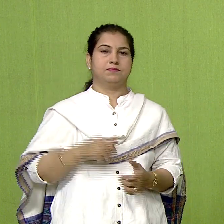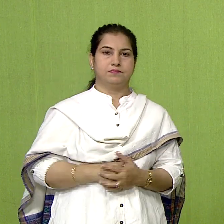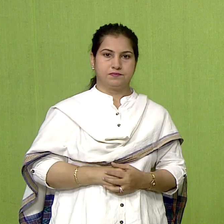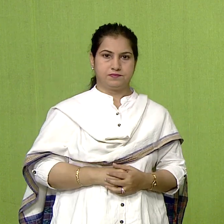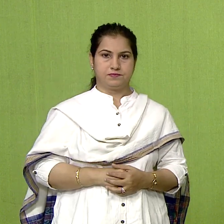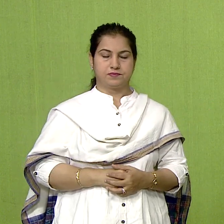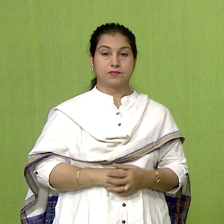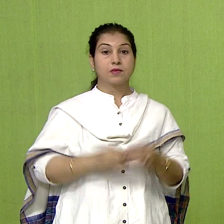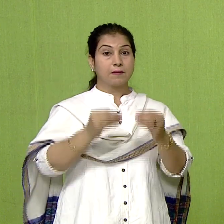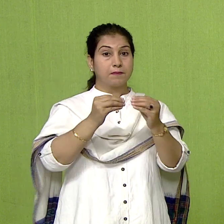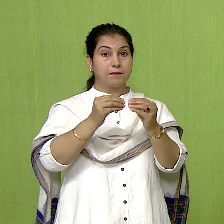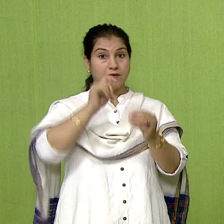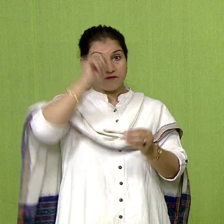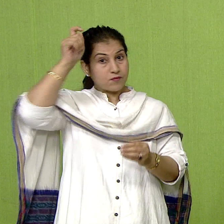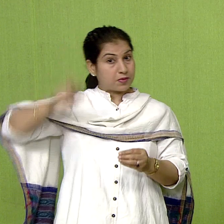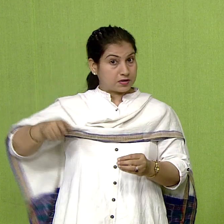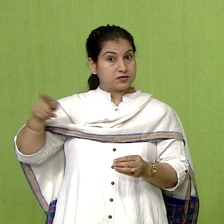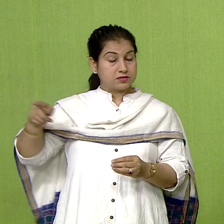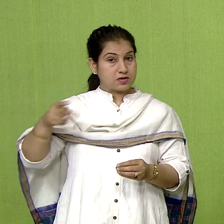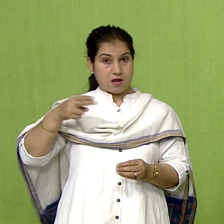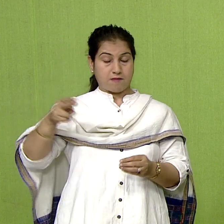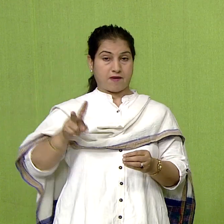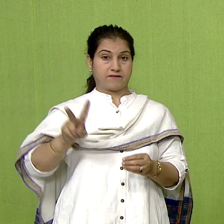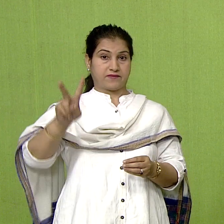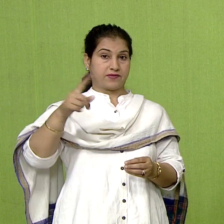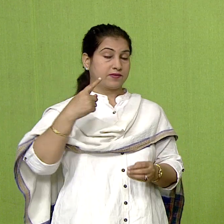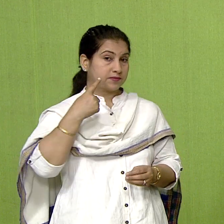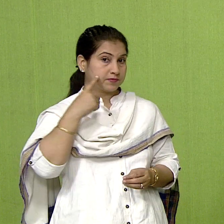The British Viceroy Lord